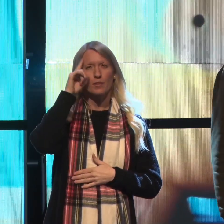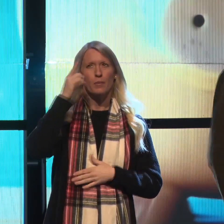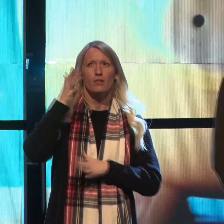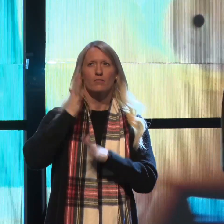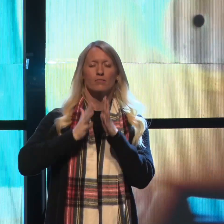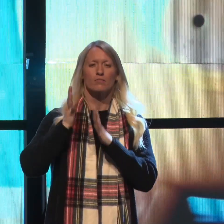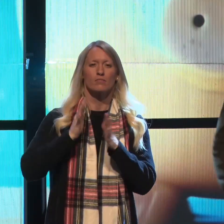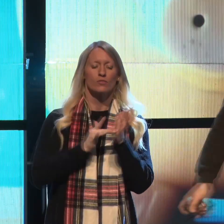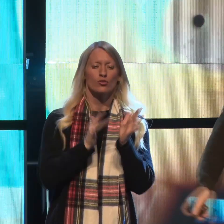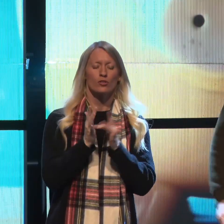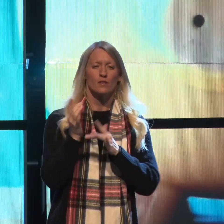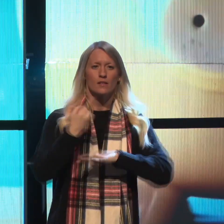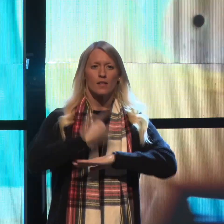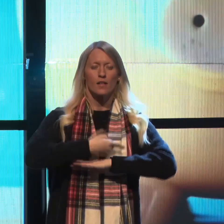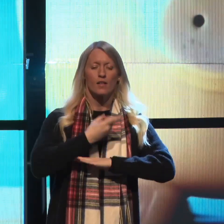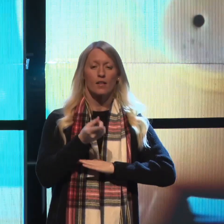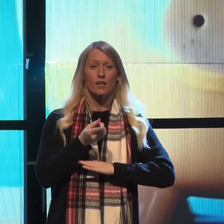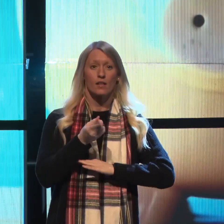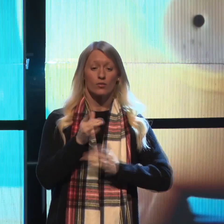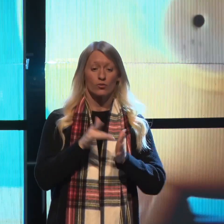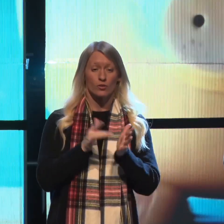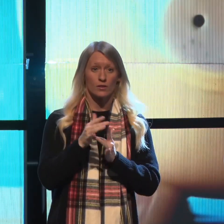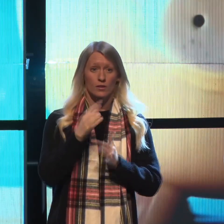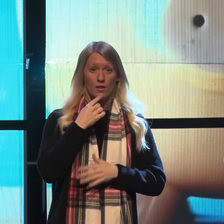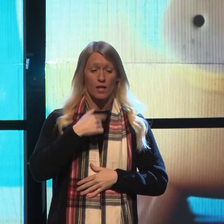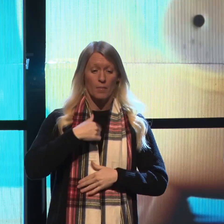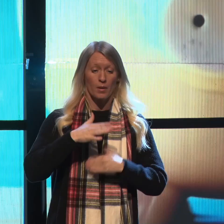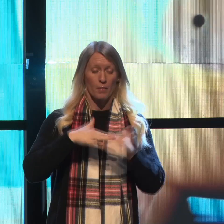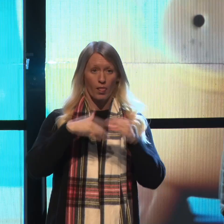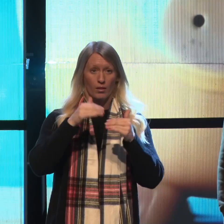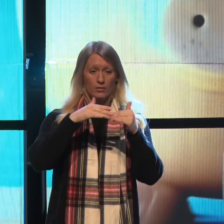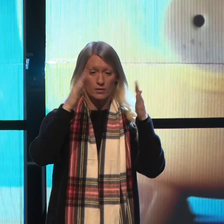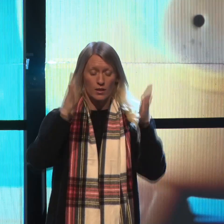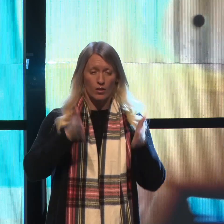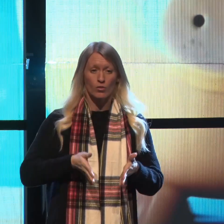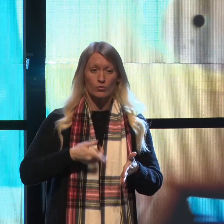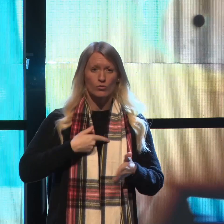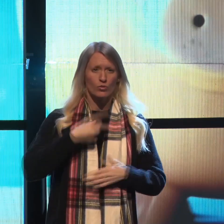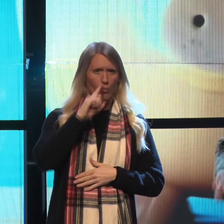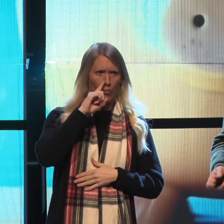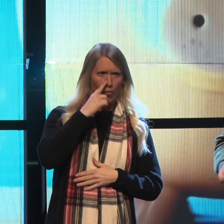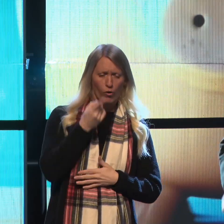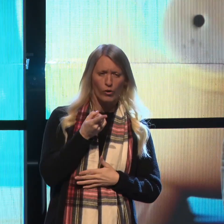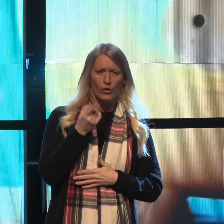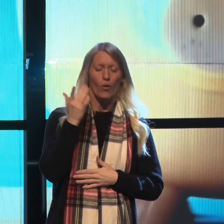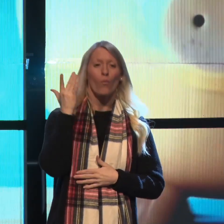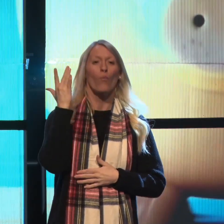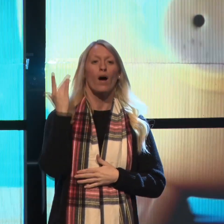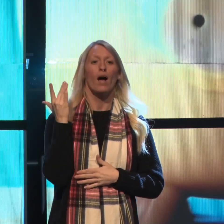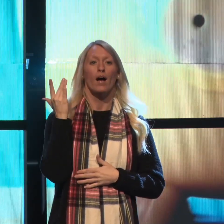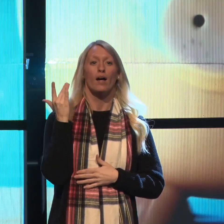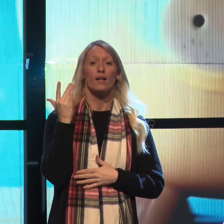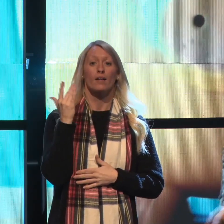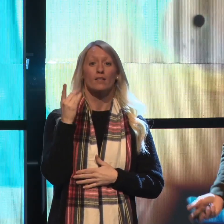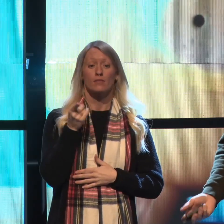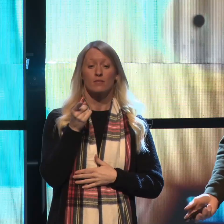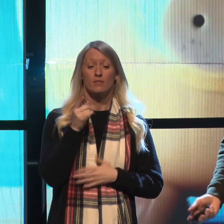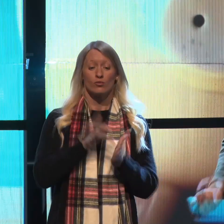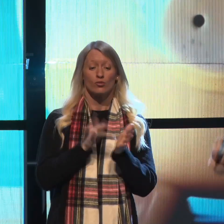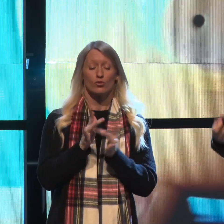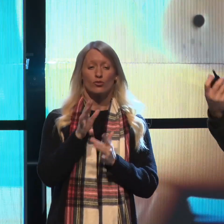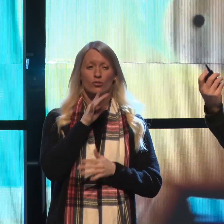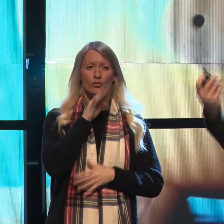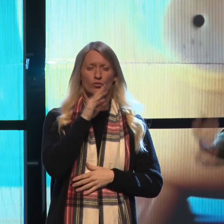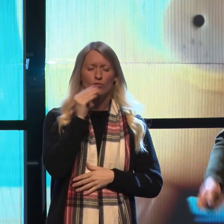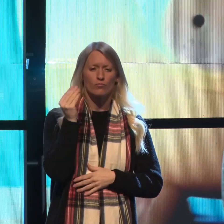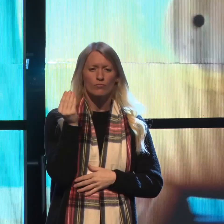I'm going to build a tower. Like, why would you build a tower? Are you bored? Hey, let's just go build a tower. I mean, Jesus is talking to impoverished people who have no wealth.